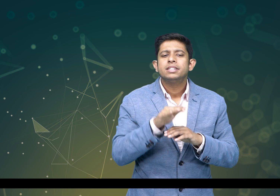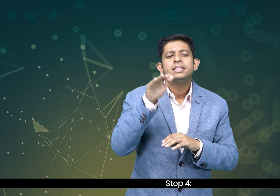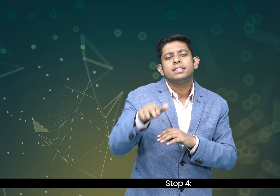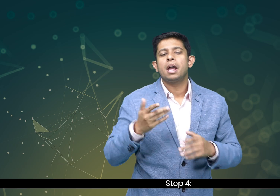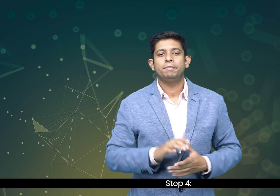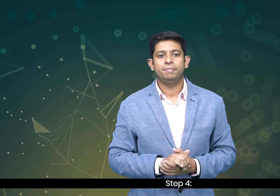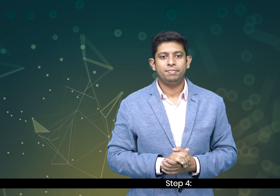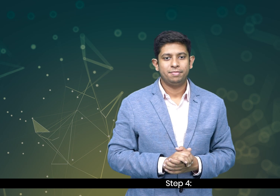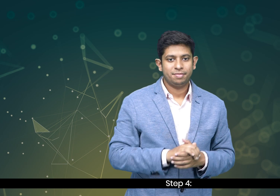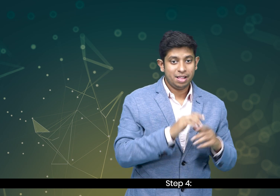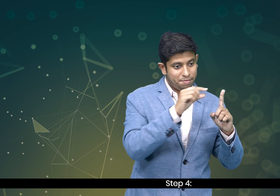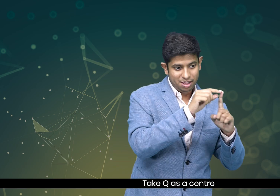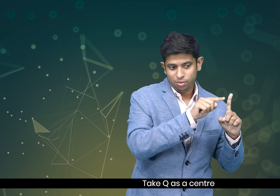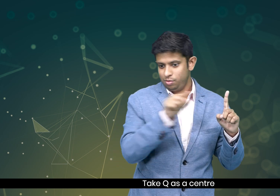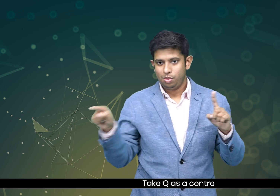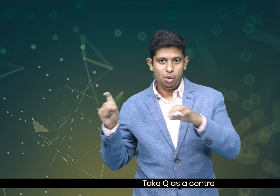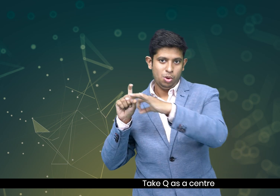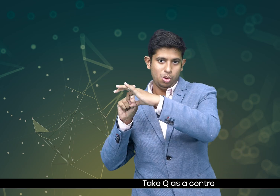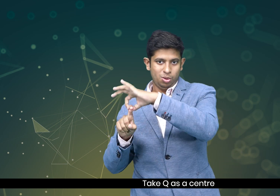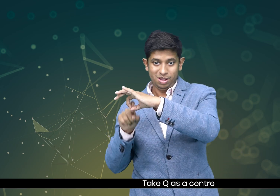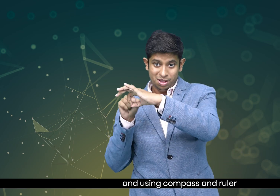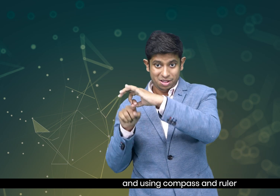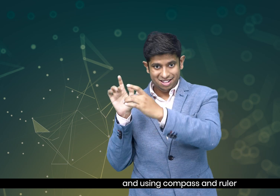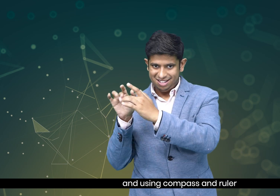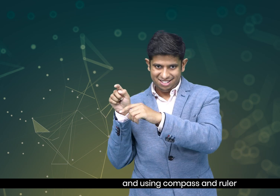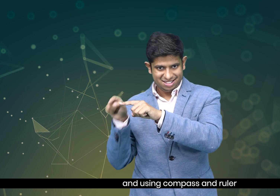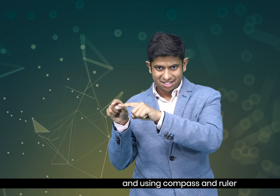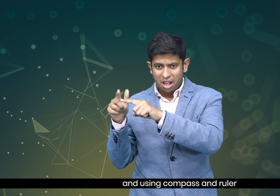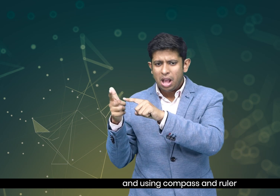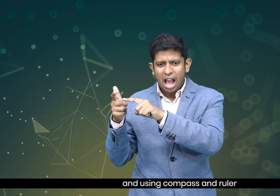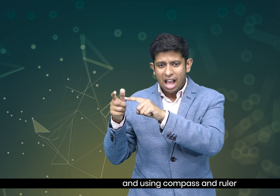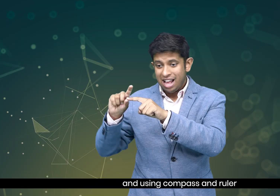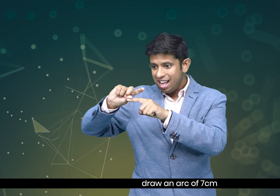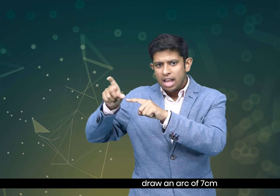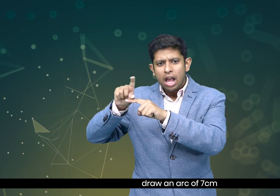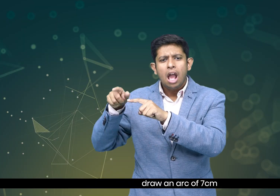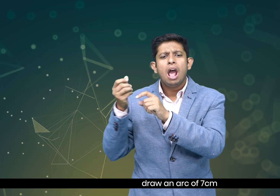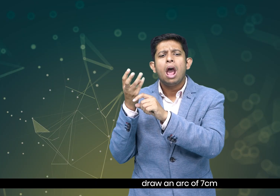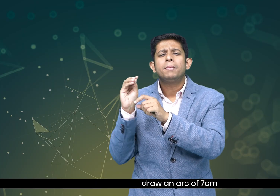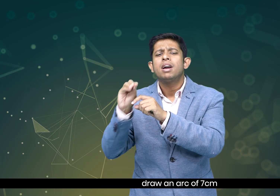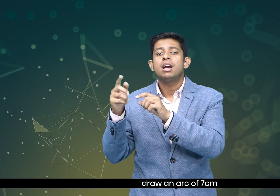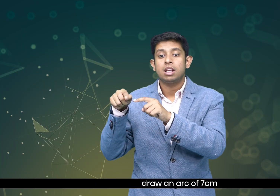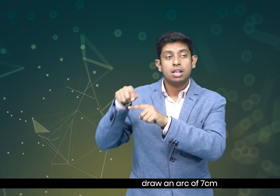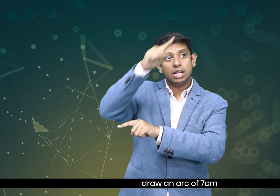Step 4. Take Q as a center and using compass and ruler, draw an arc of 7